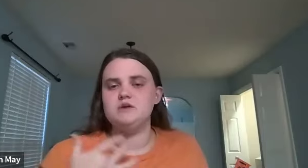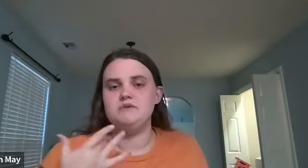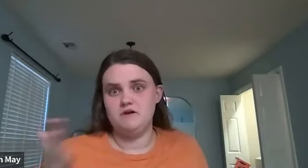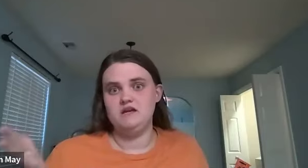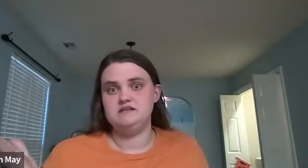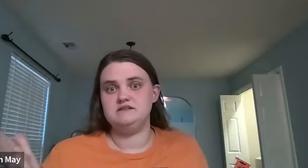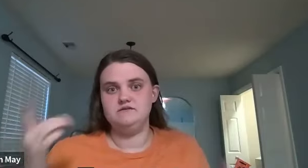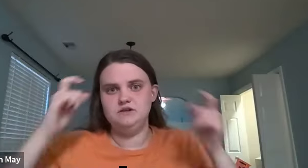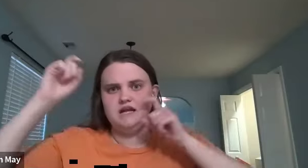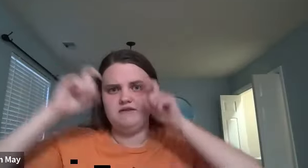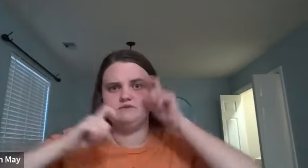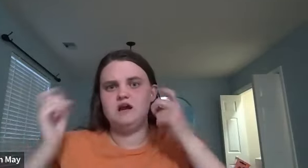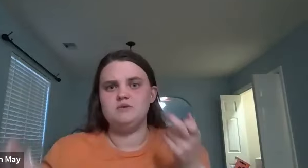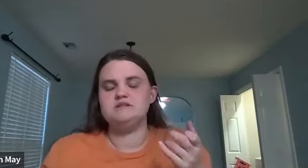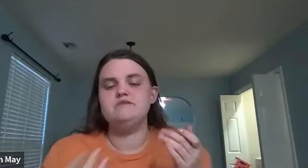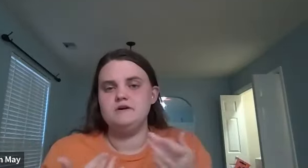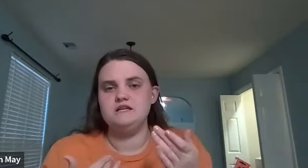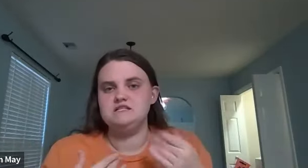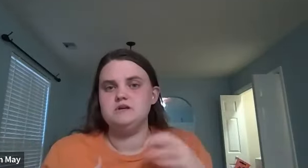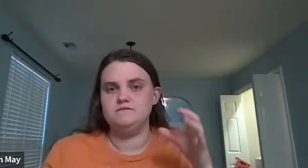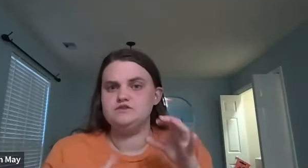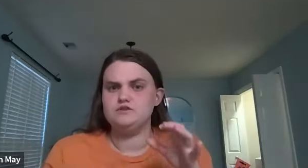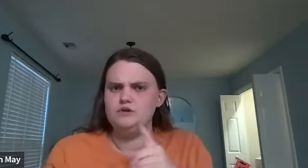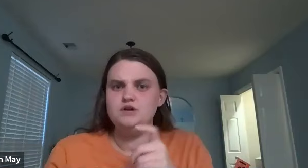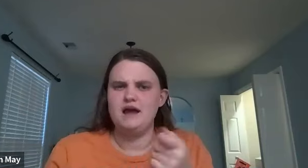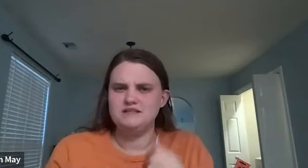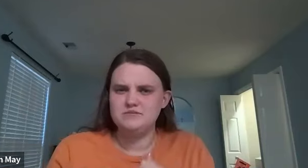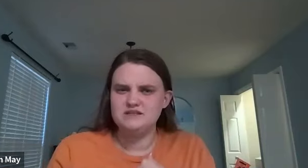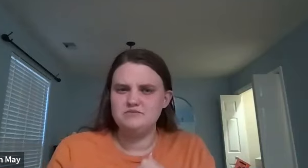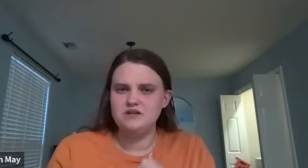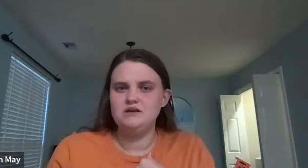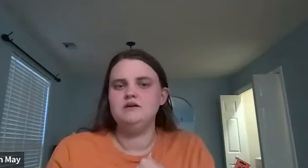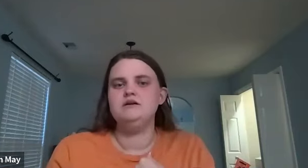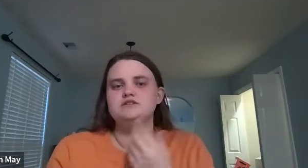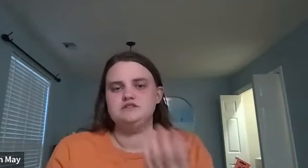could be very easily, if you didn't have those eyebrows, it'd be very easy to be confused or, oh, are you asking me something? So